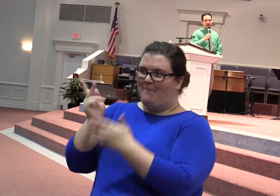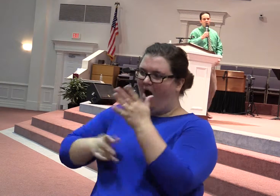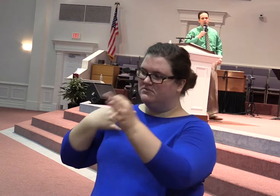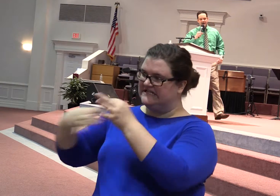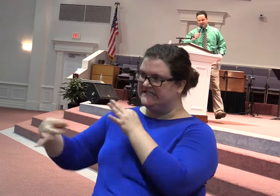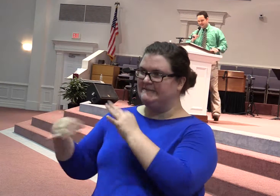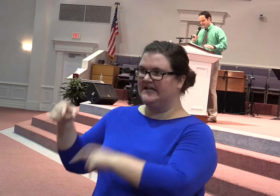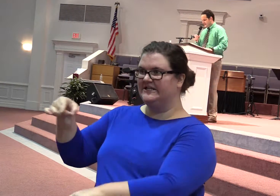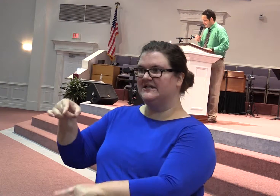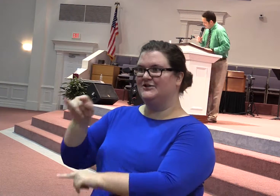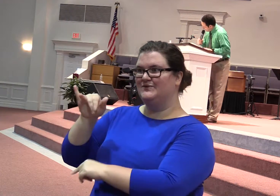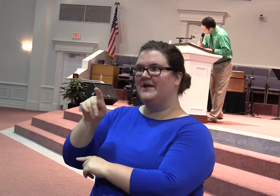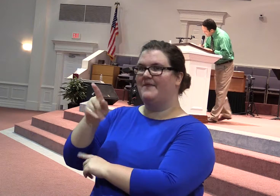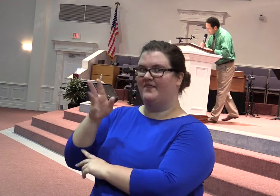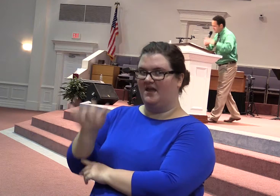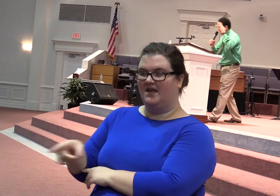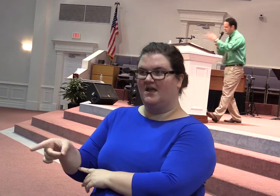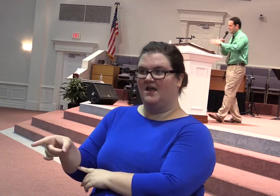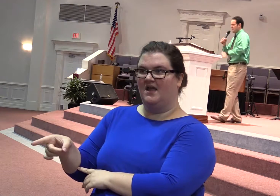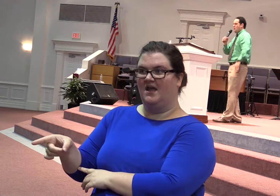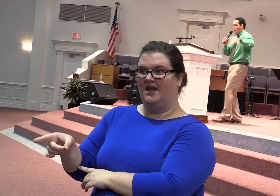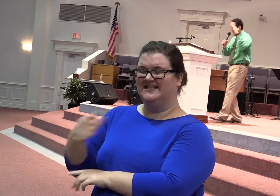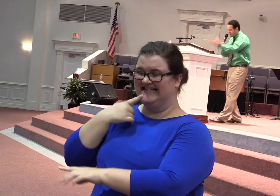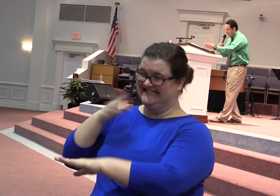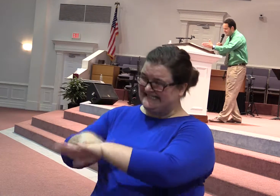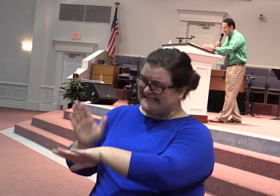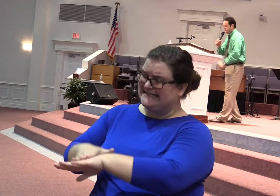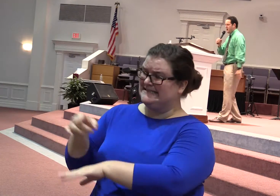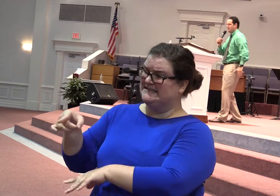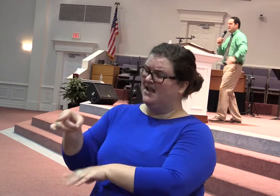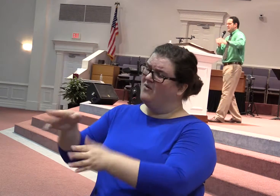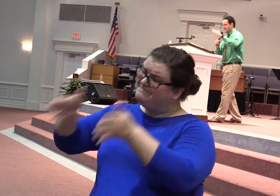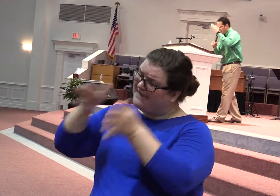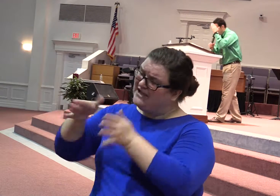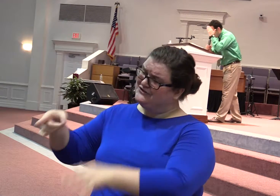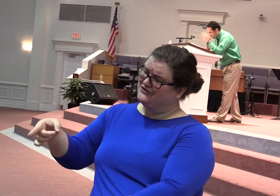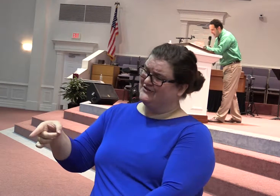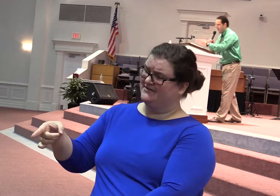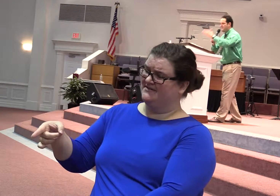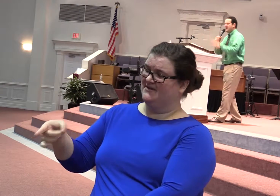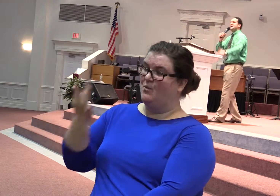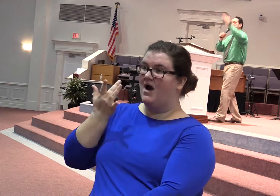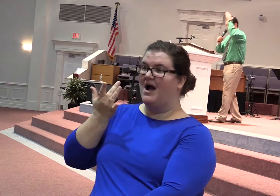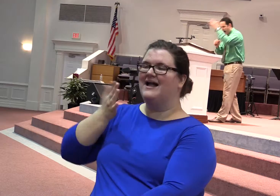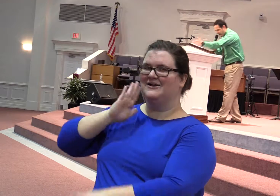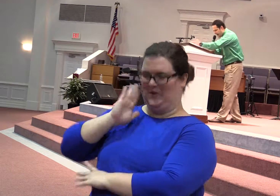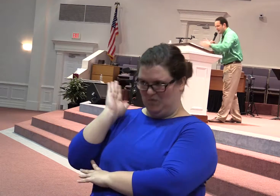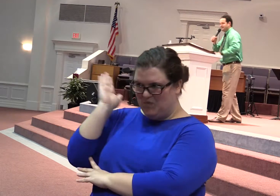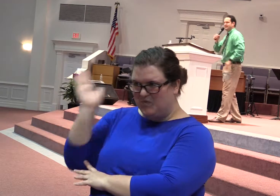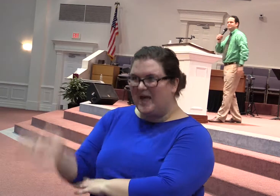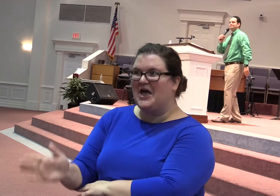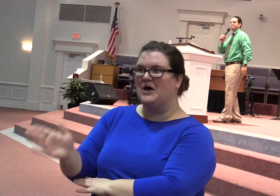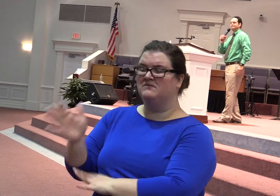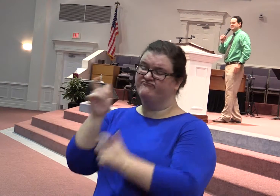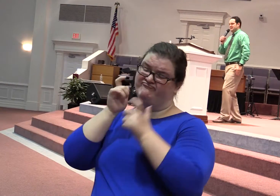Hallelujah. Hallelujah. Take heed, Timothy. Watch out, my son, because they will be